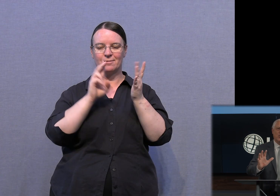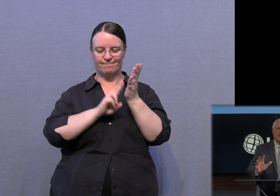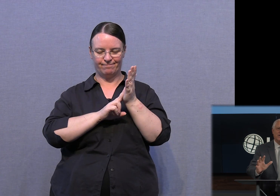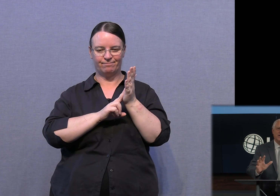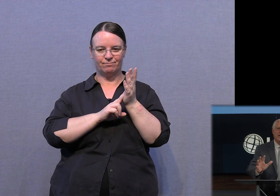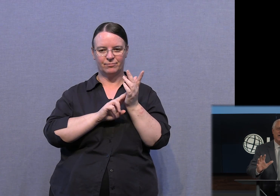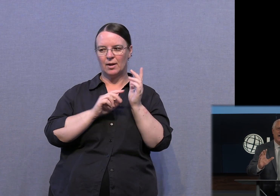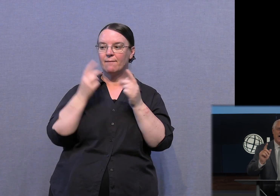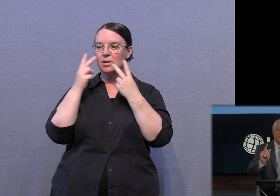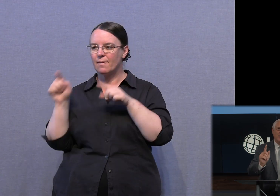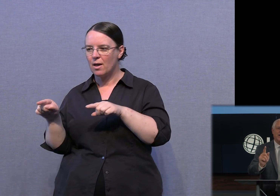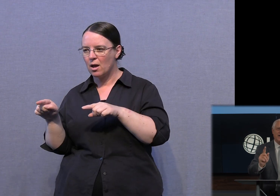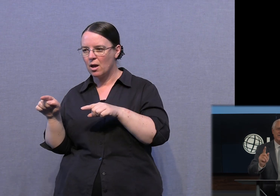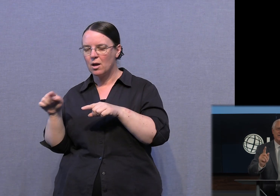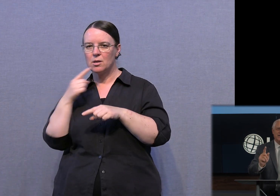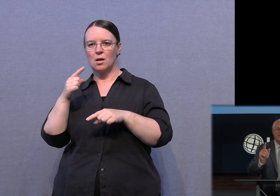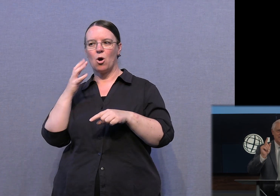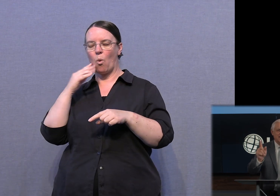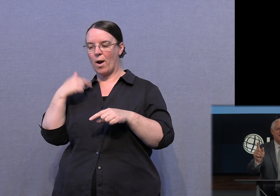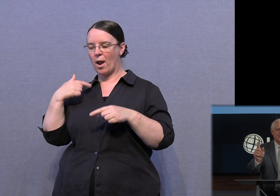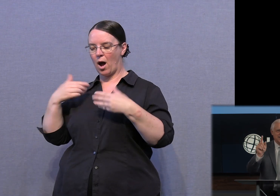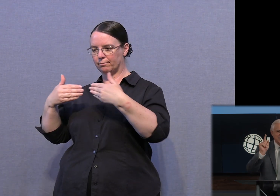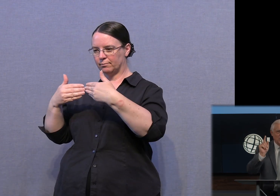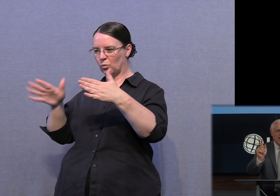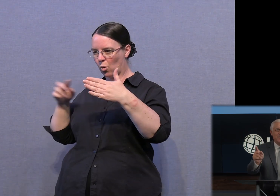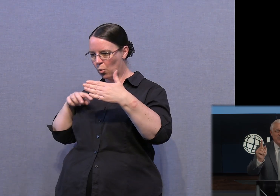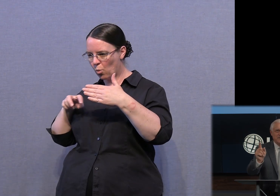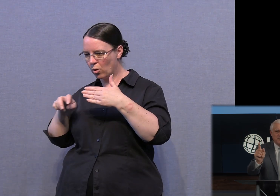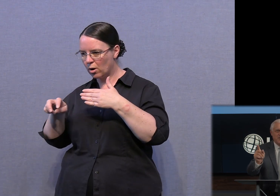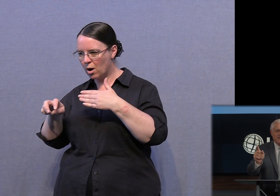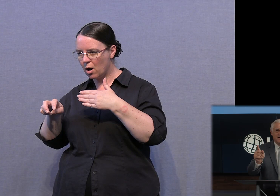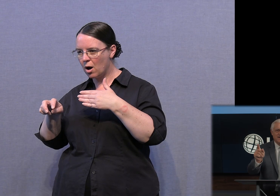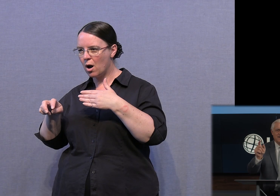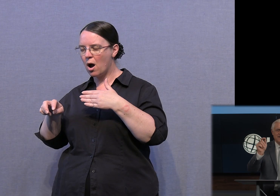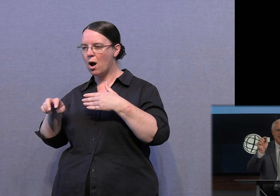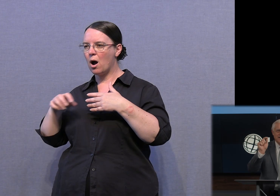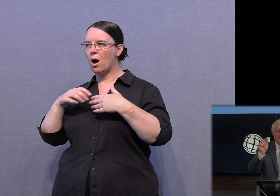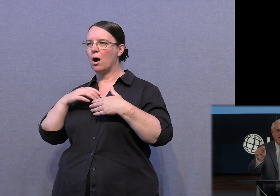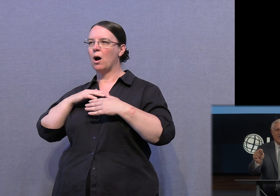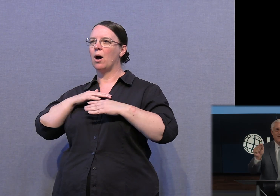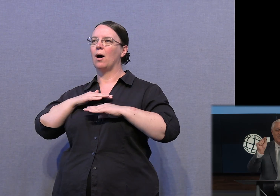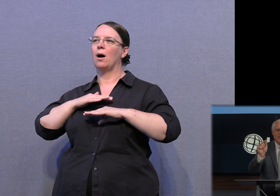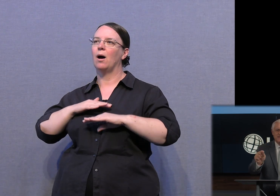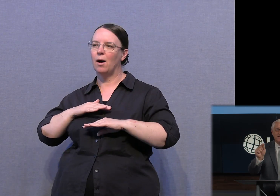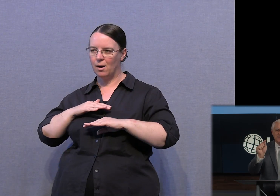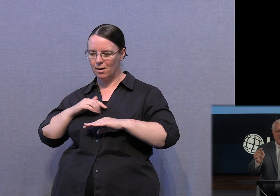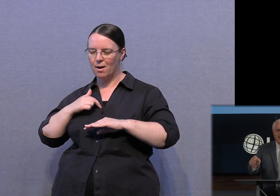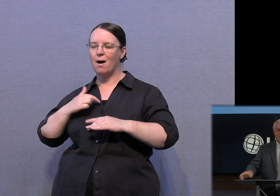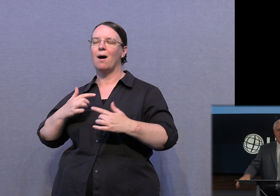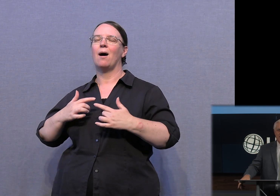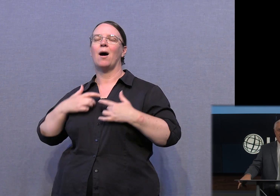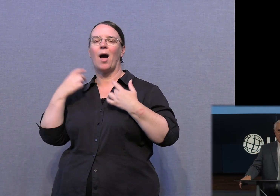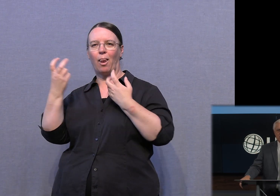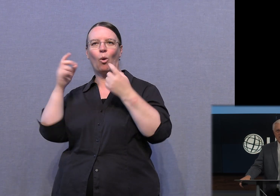the door, I realized this is what I've been looking for. He felt the presence of